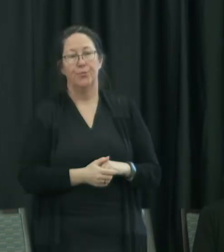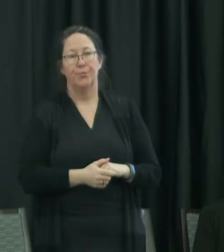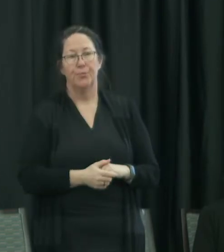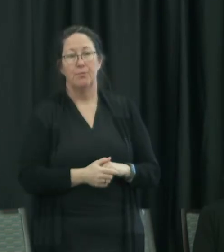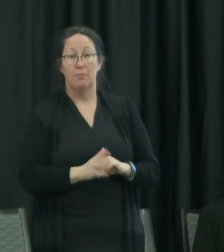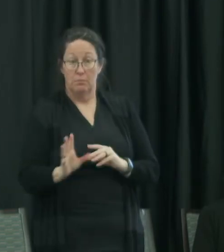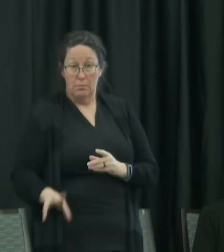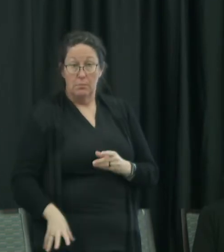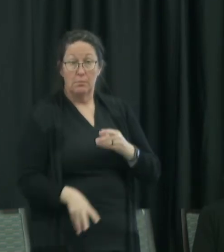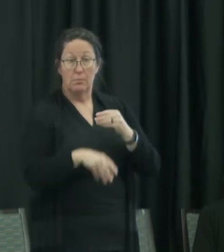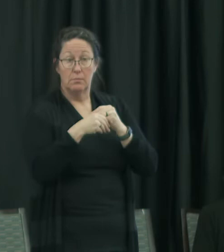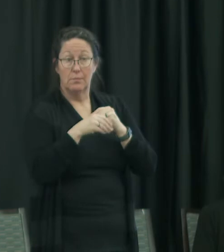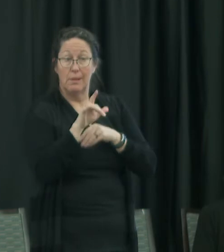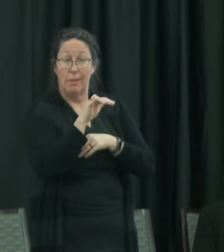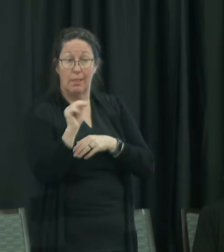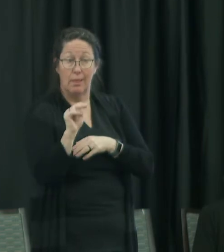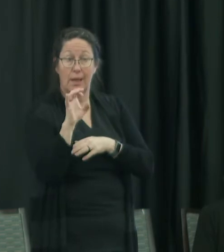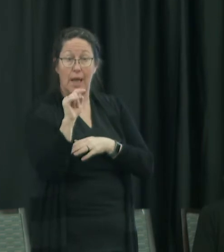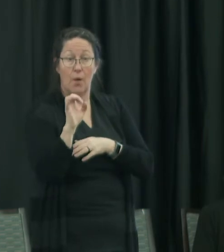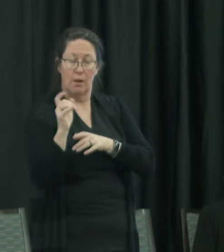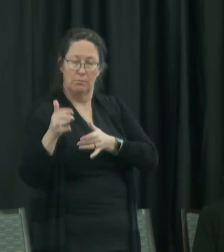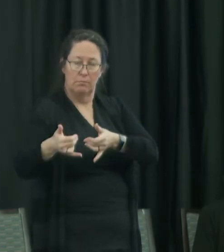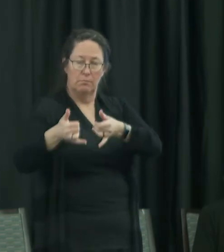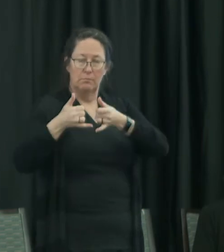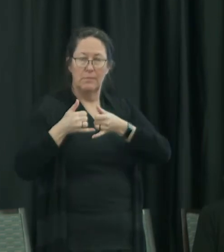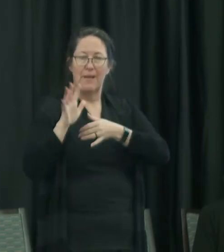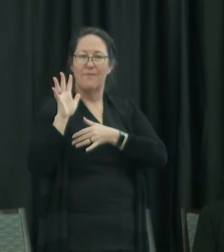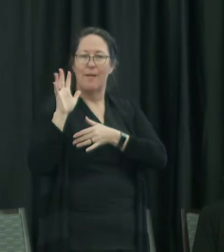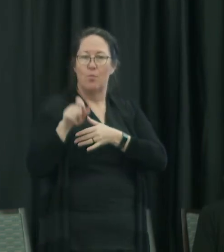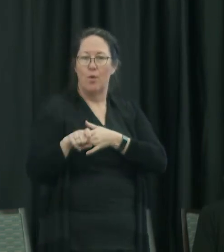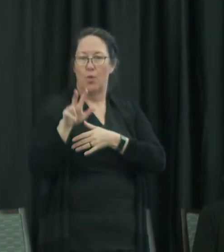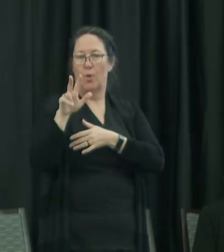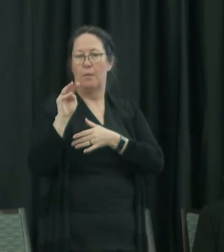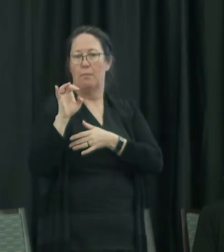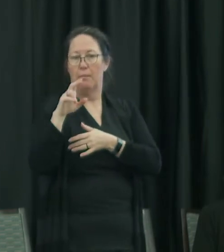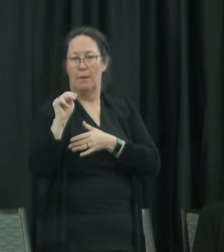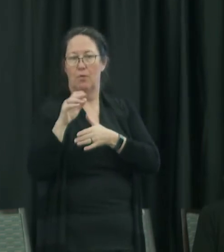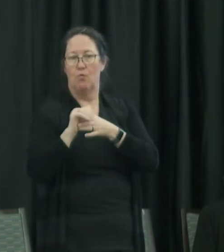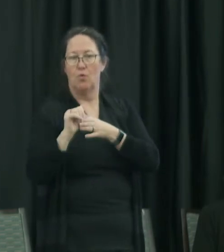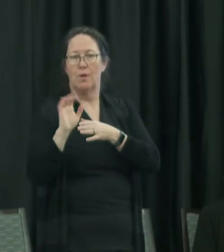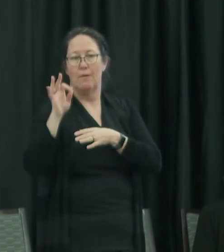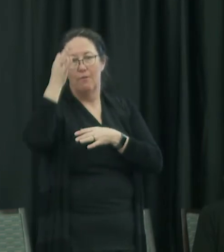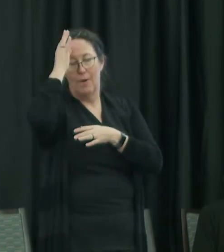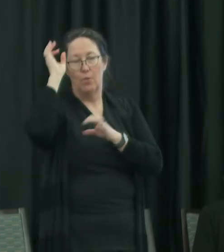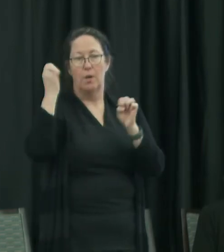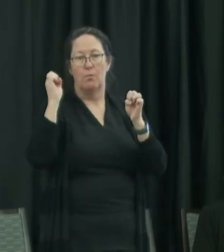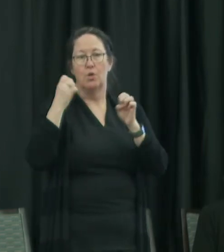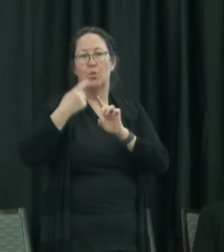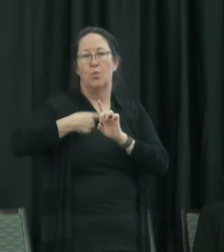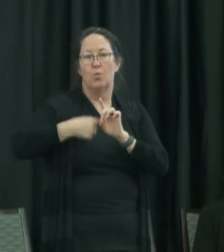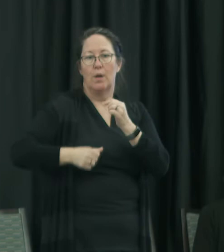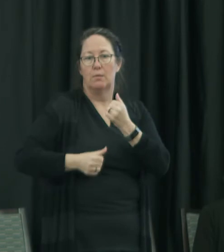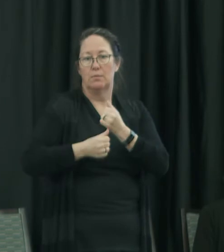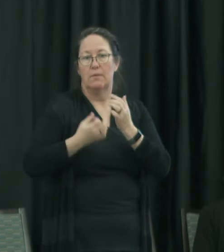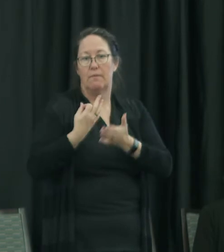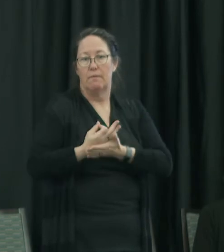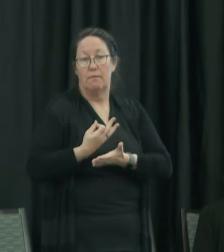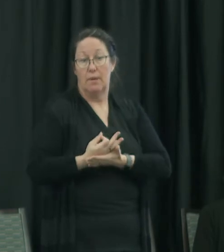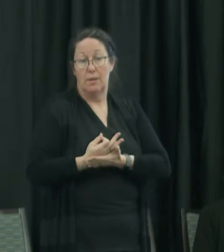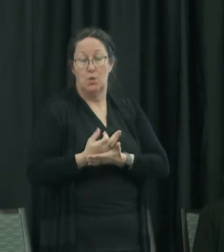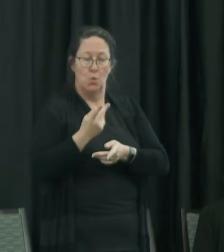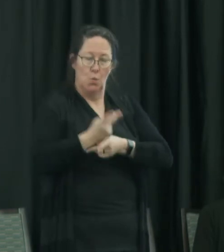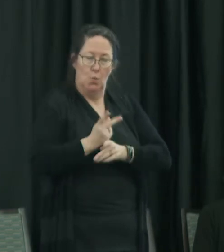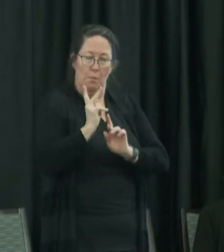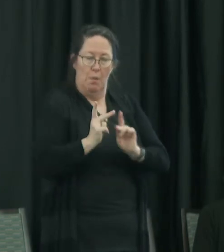In addition, Lynn County was awarded $5.3 million in federal emergency rental assistance dollars to